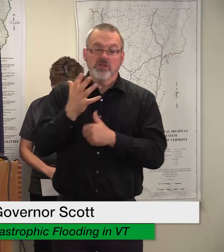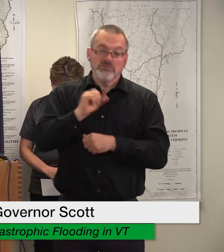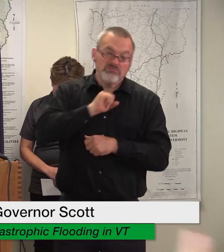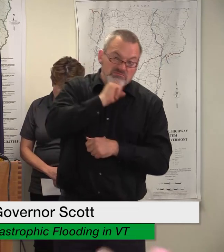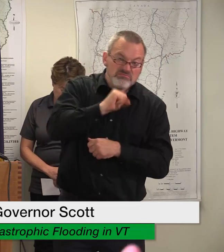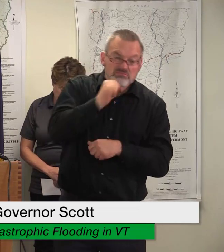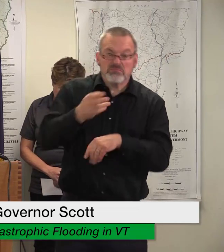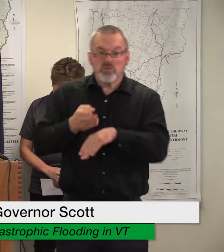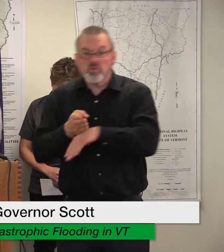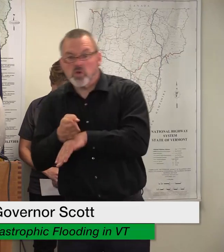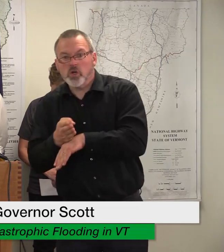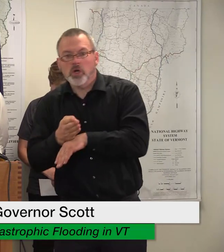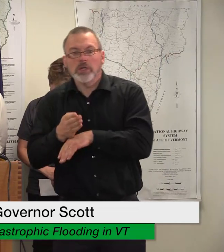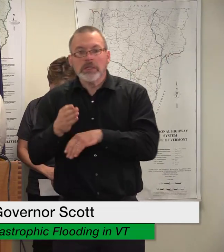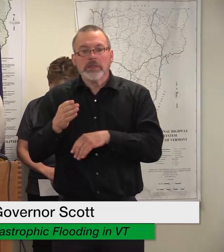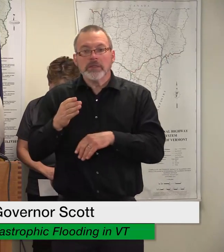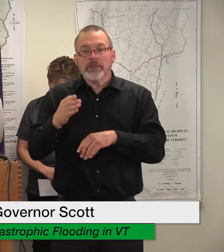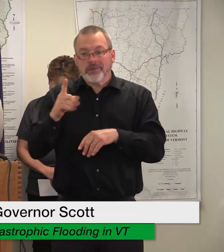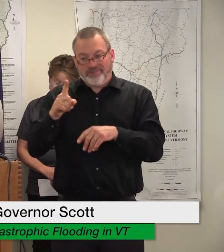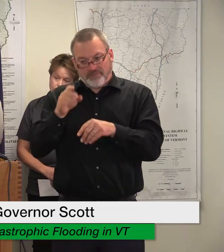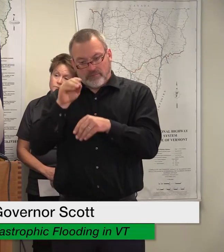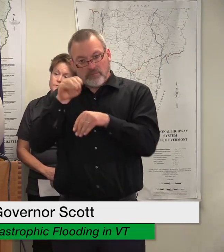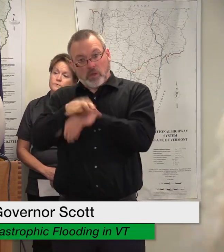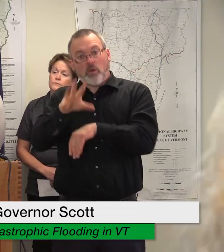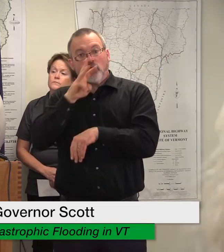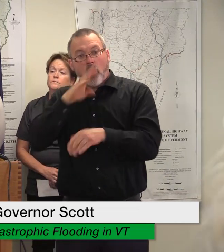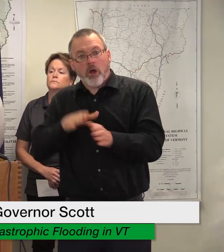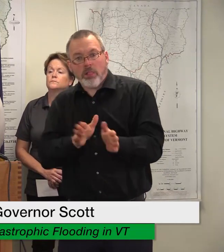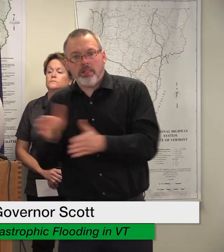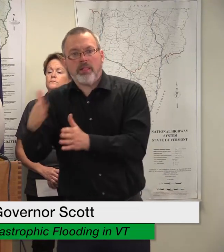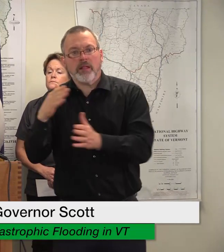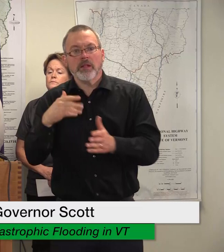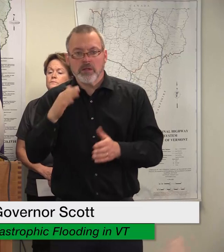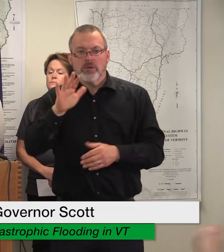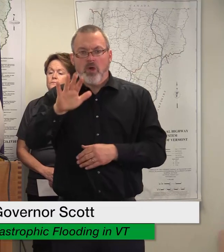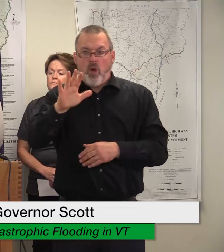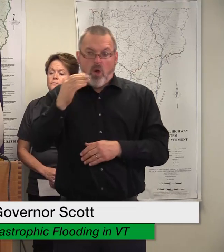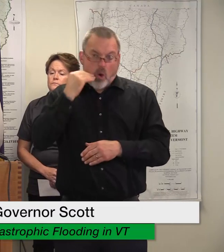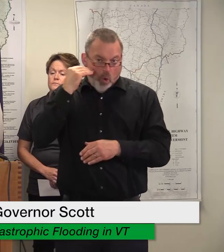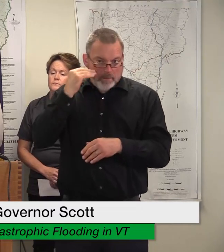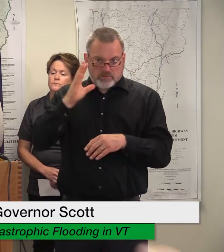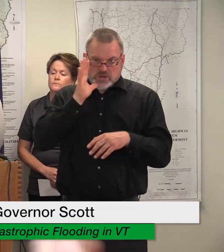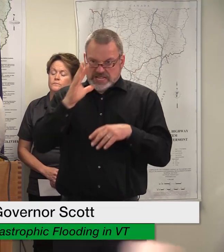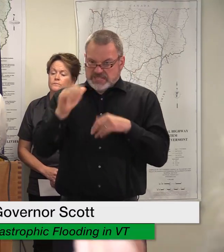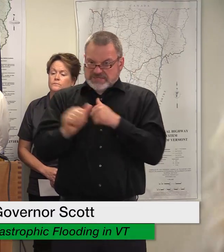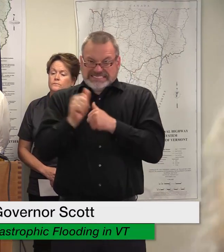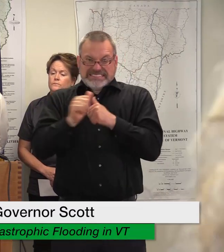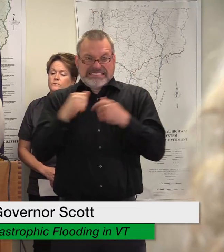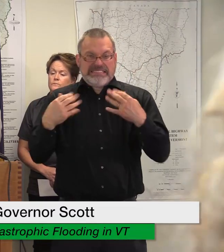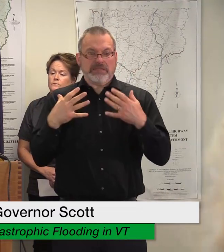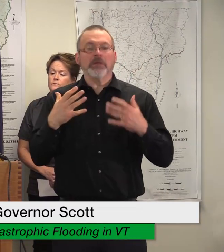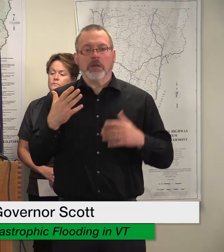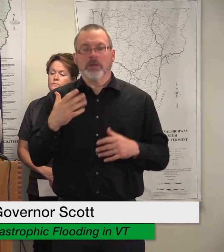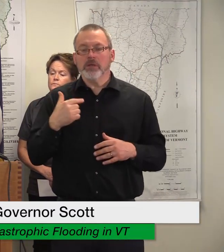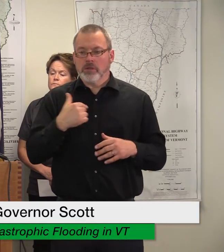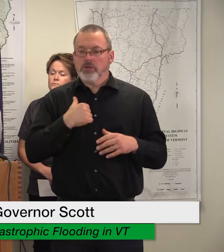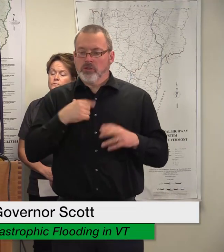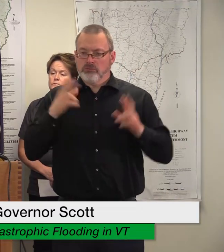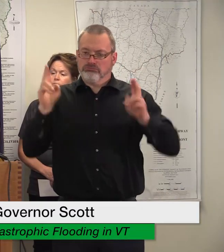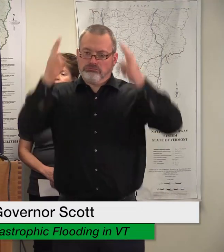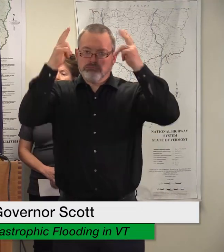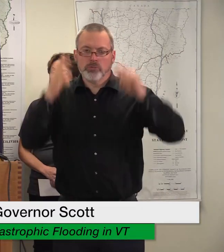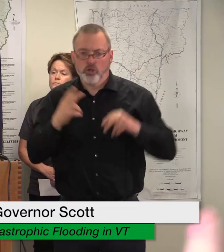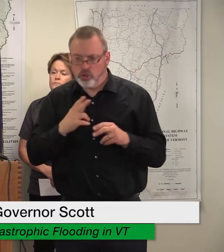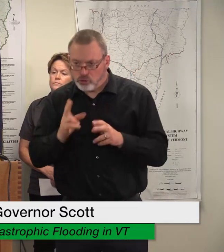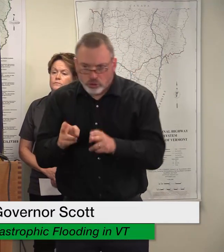or redirecting the flow of a river that immediately threatens your home or business, emergency work to remove the material can proceed under